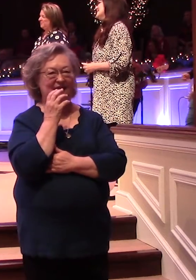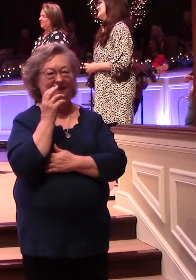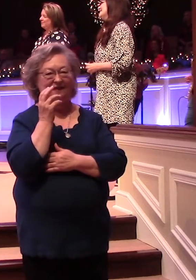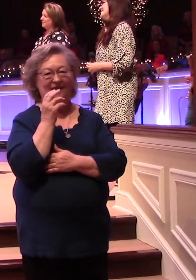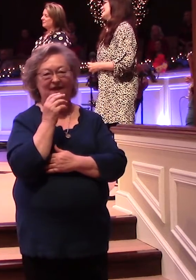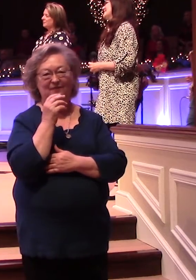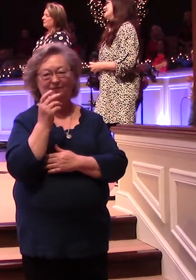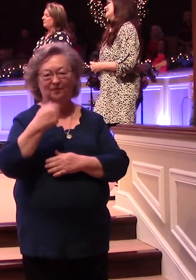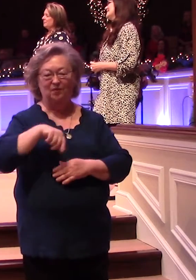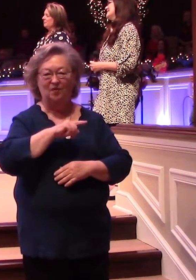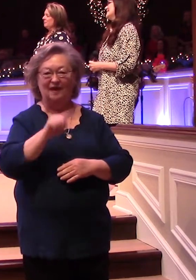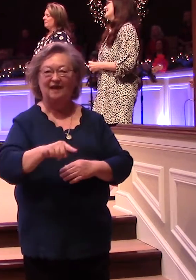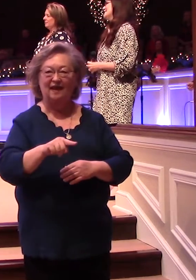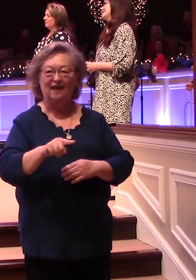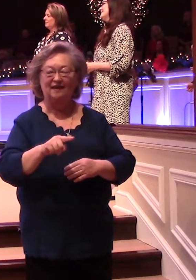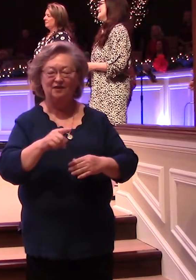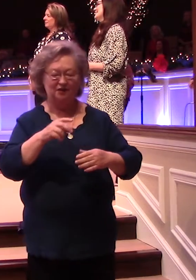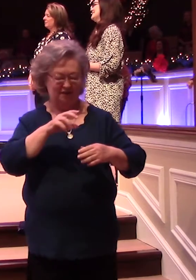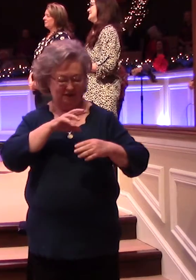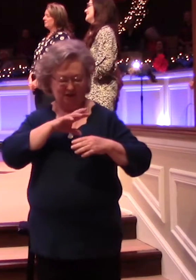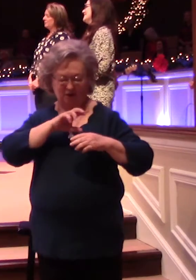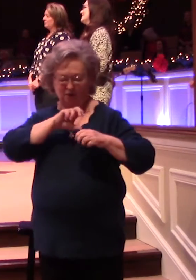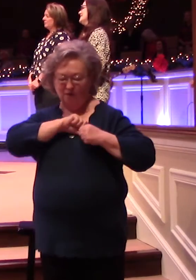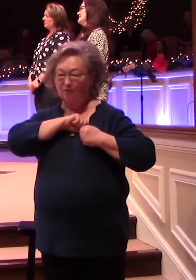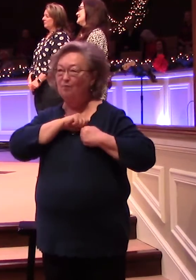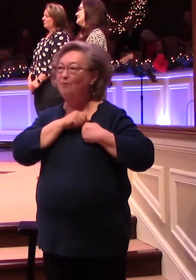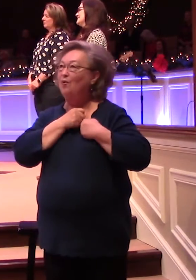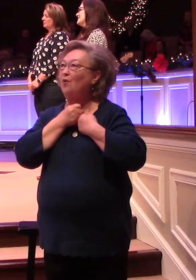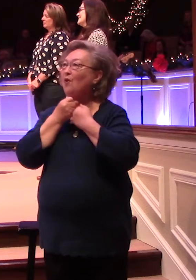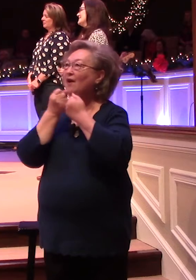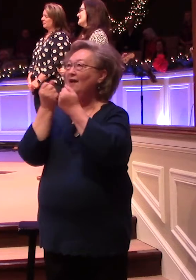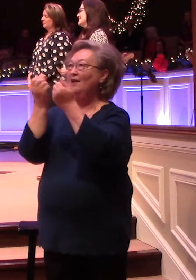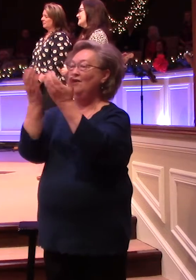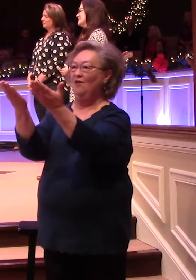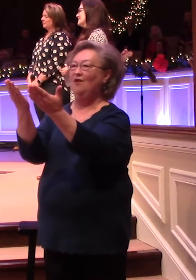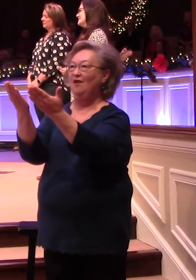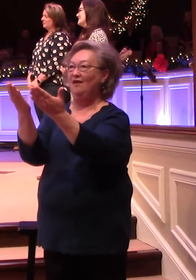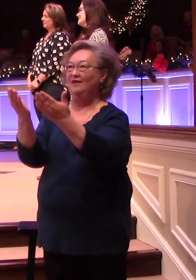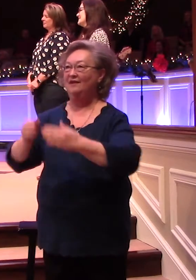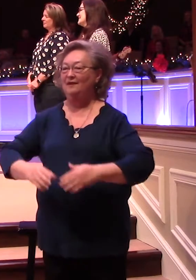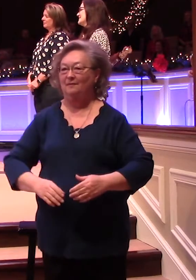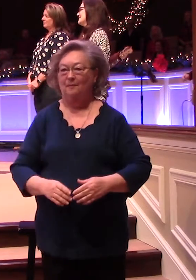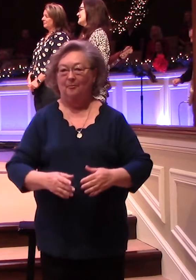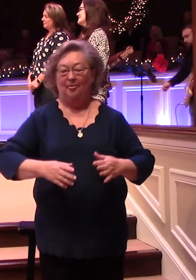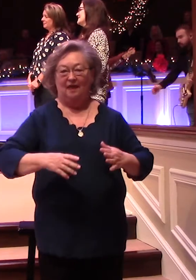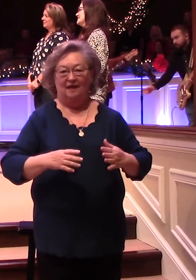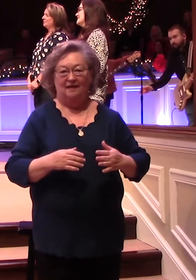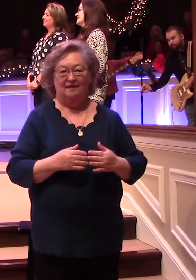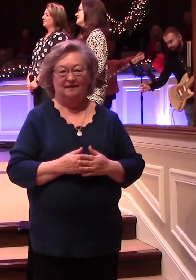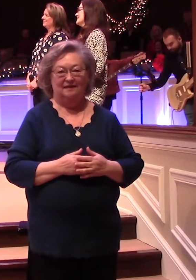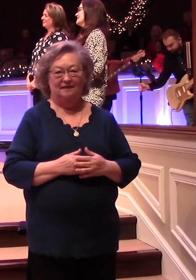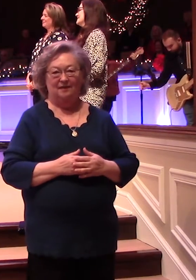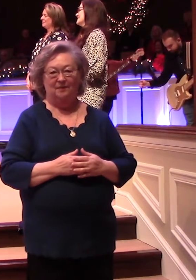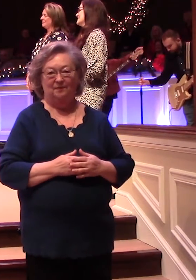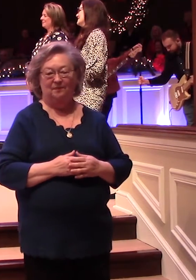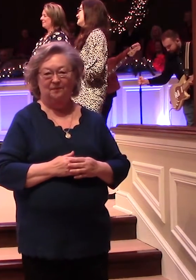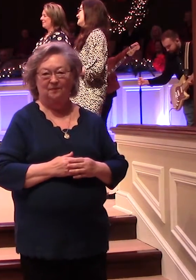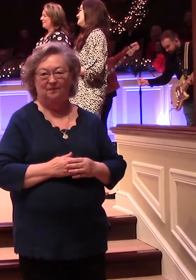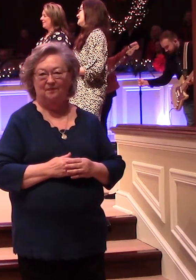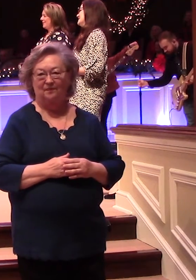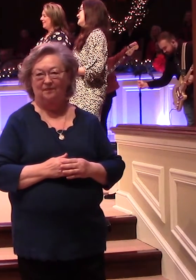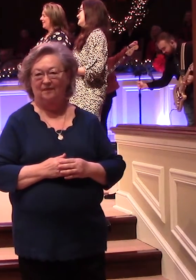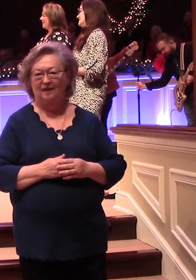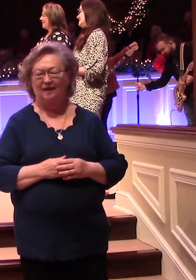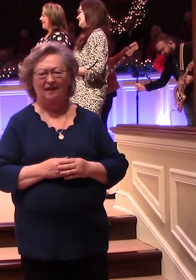out, right? And be able to give back the talents that they have been given. And Will Scott right here on the end with the cowboy boots. Matter of fact, I want a pair of cowboy boots for